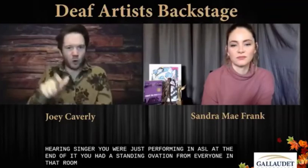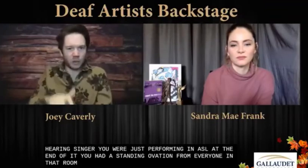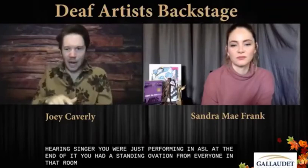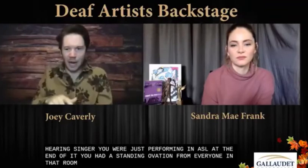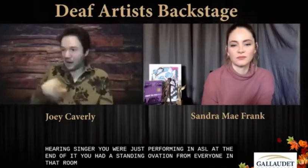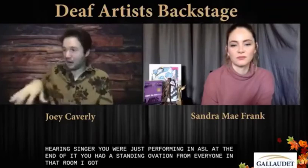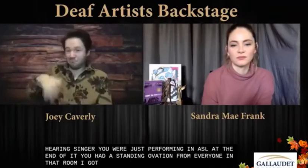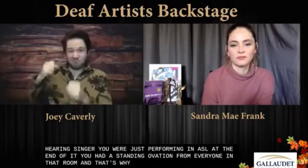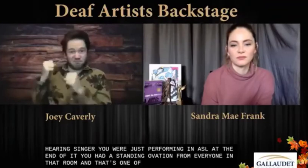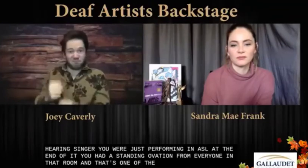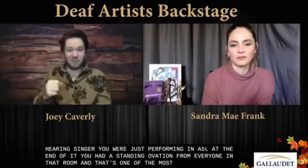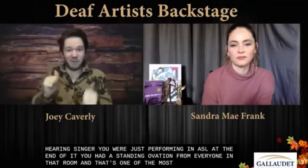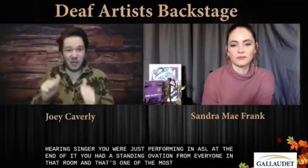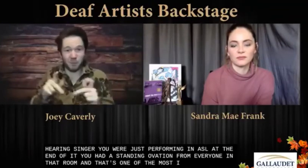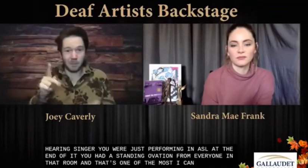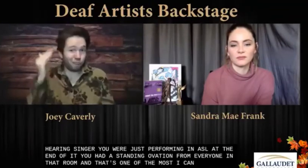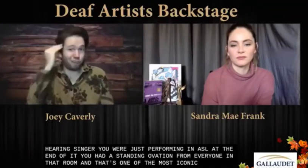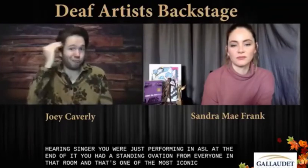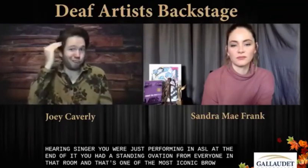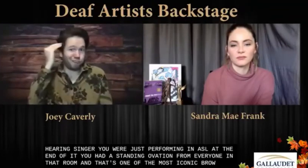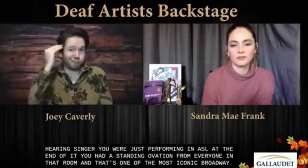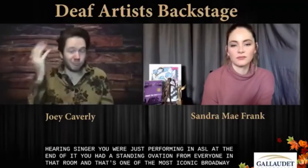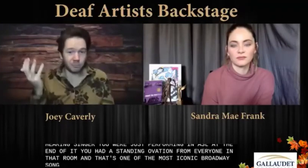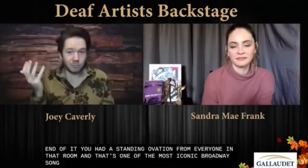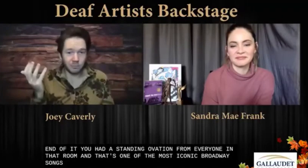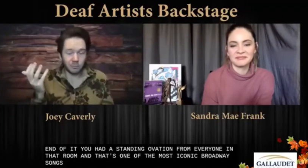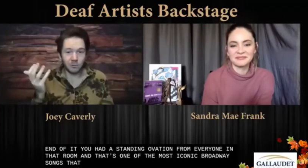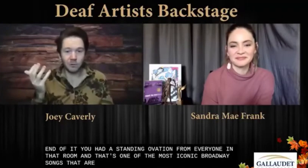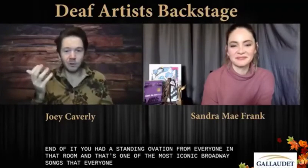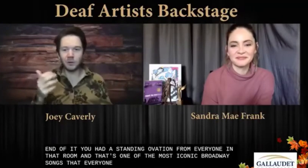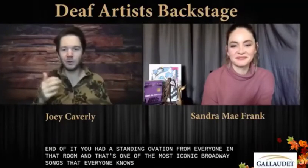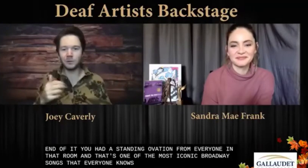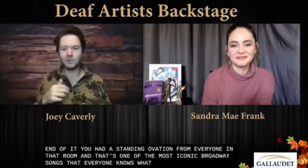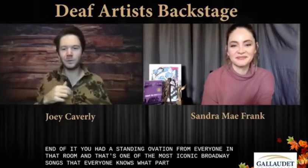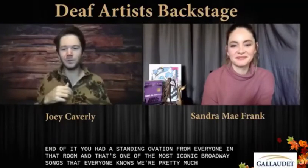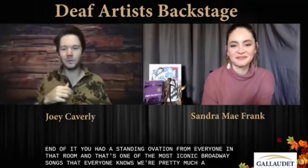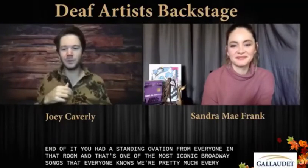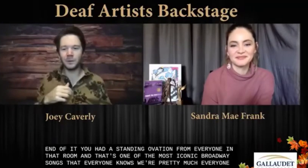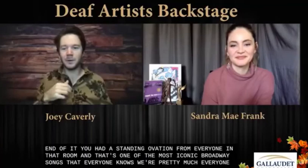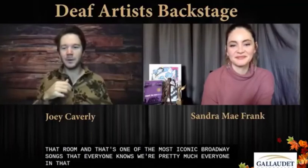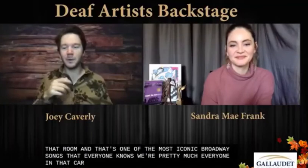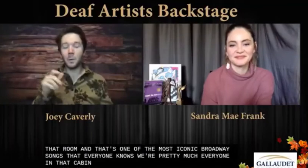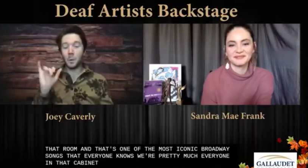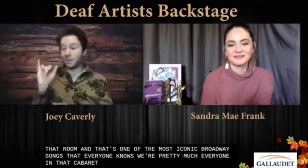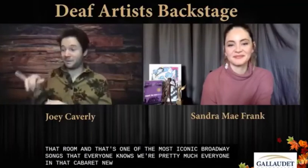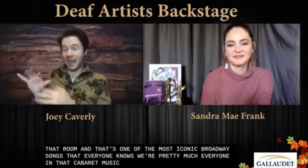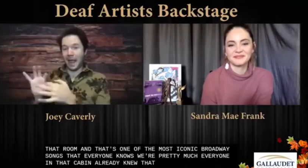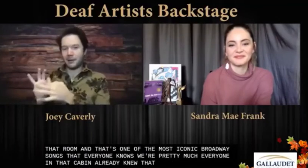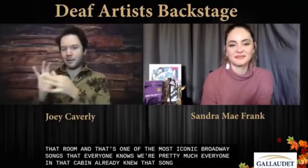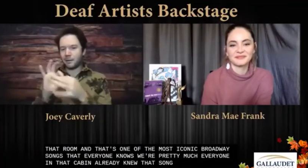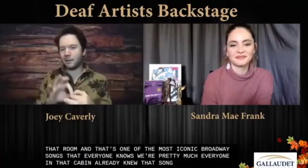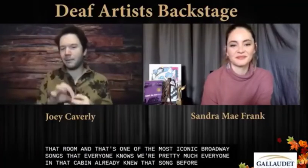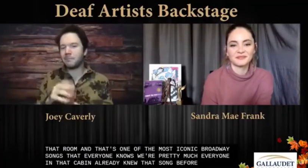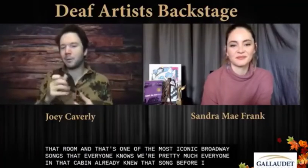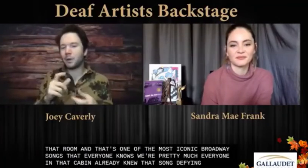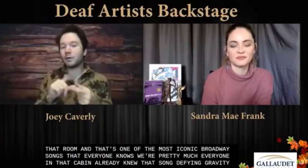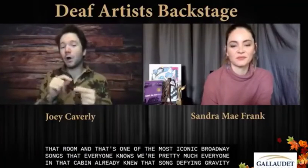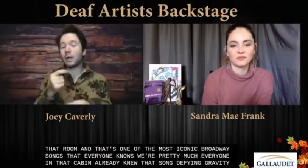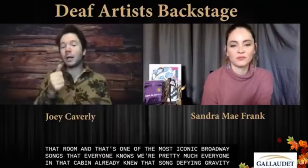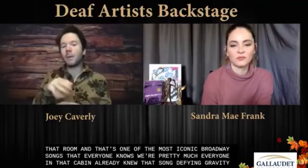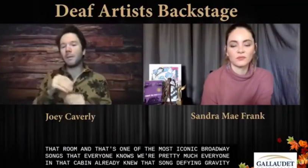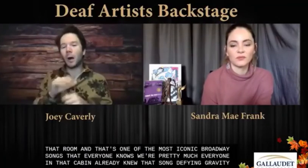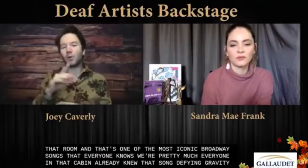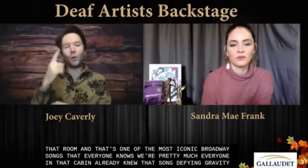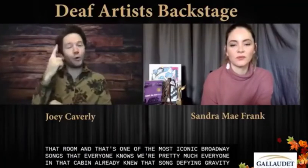and that's one of the most iconic broadway songs that everyone knows so pretty much everyone in that cabaret knew that song defying gravity